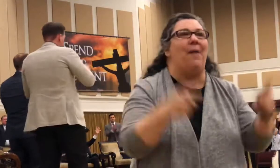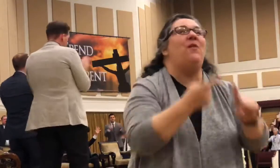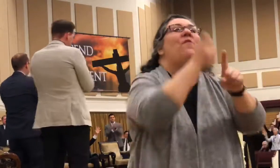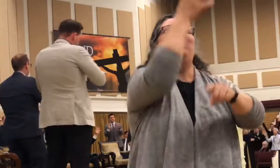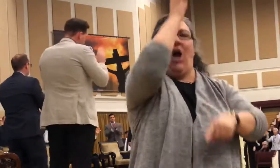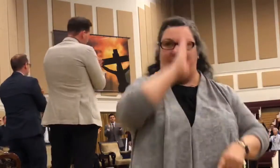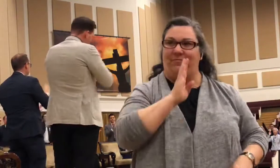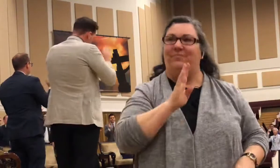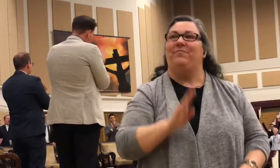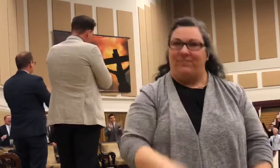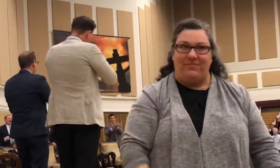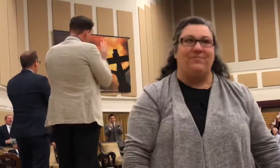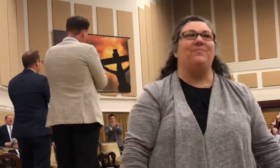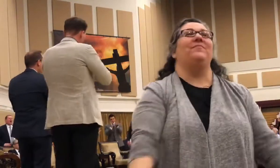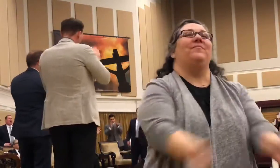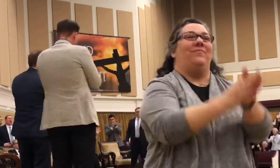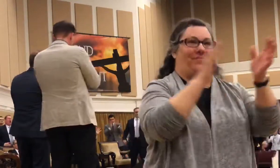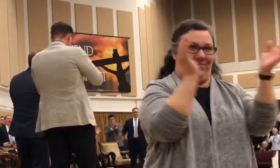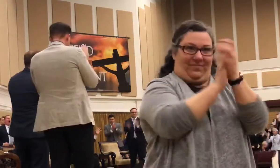God.